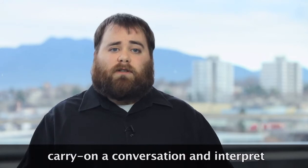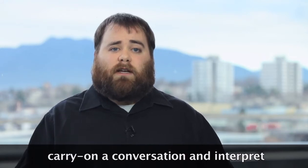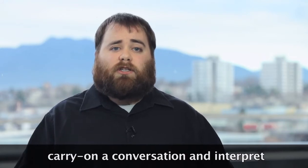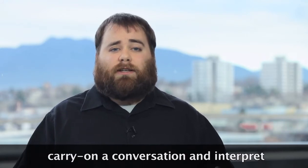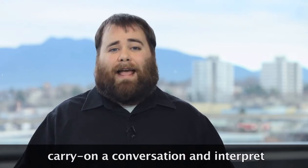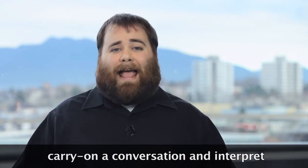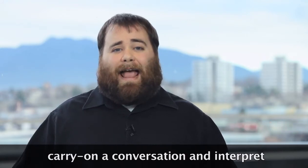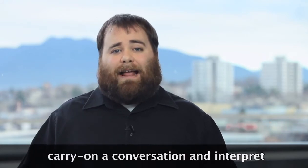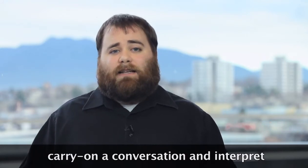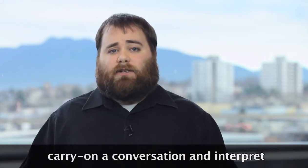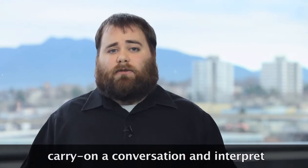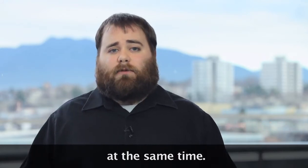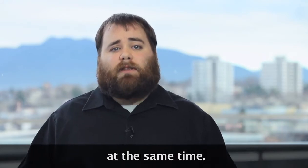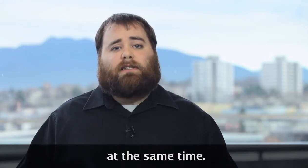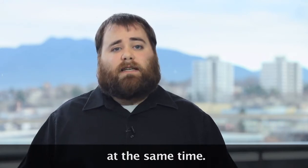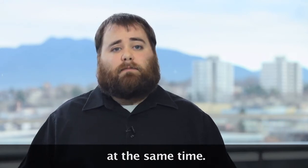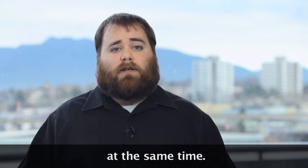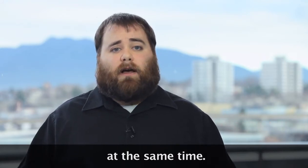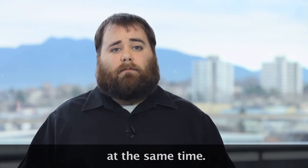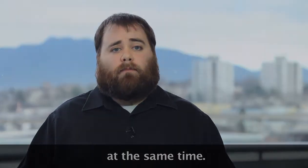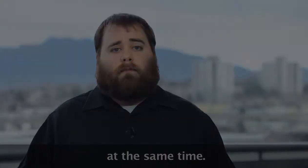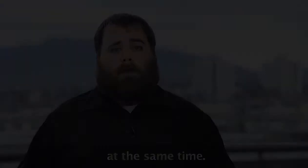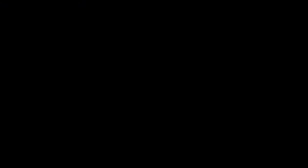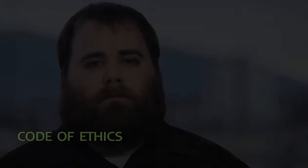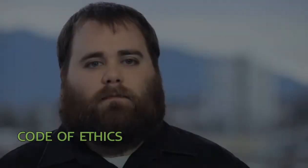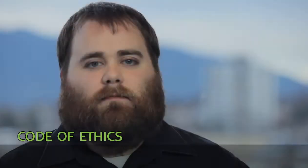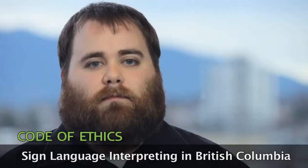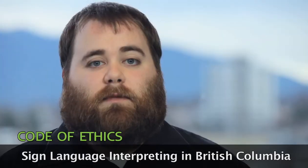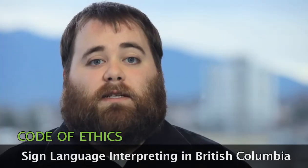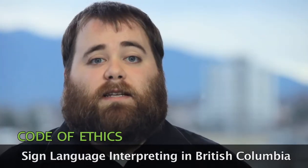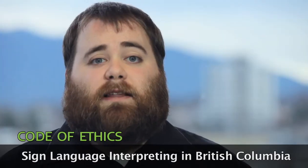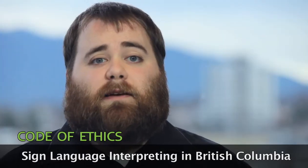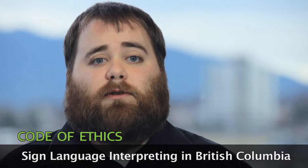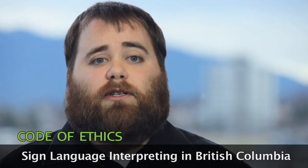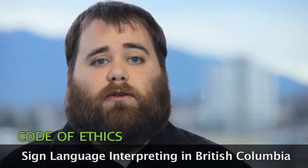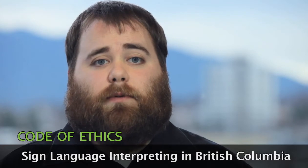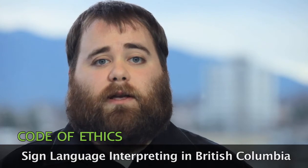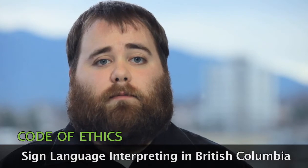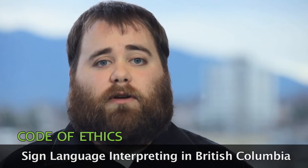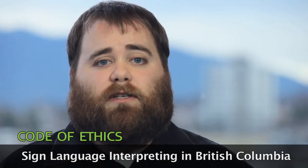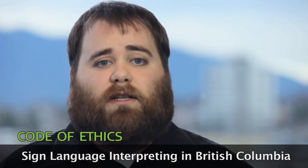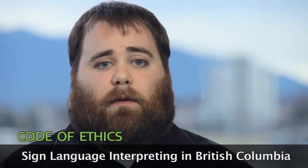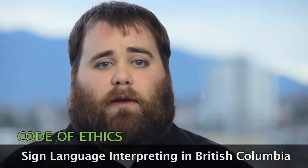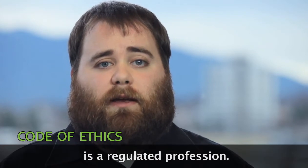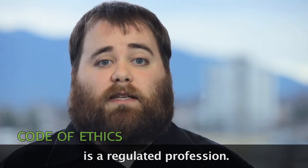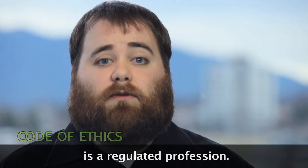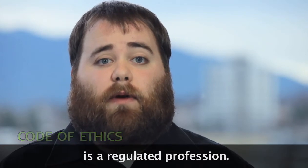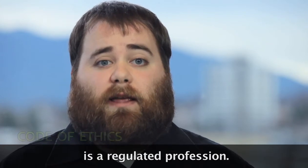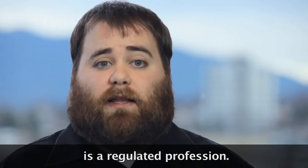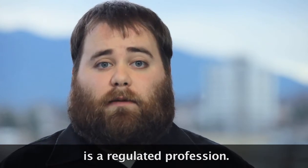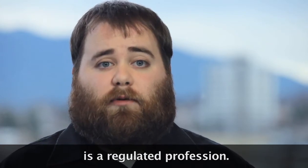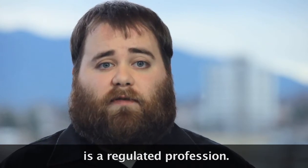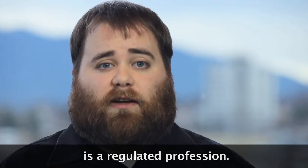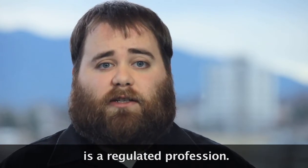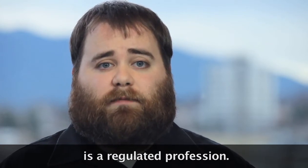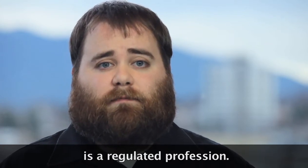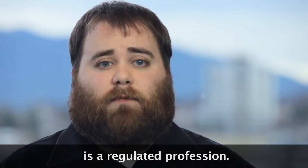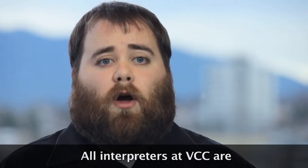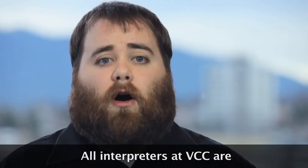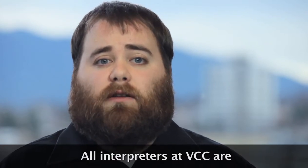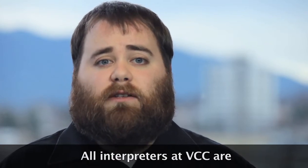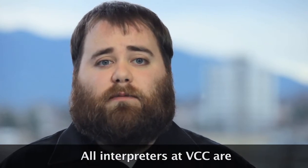on a conversation and interpret at the same time. Code of ethics. Sign language interpreting in British Columbia is a regulated